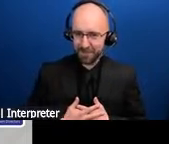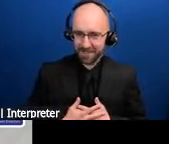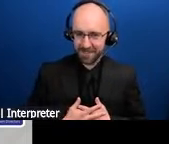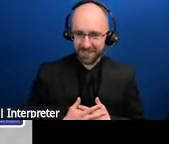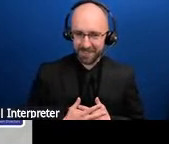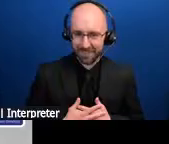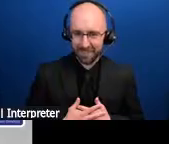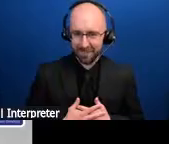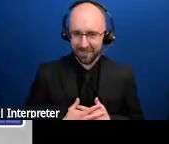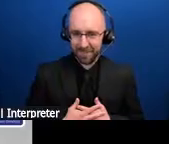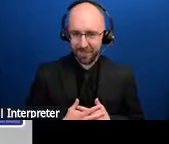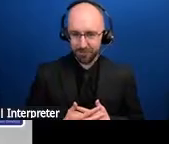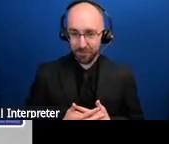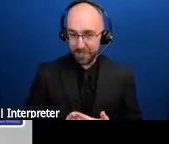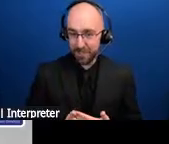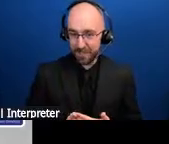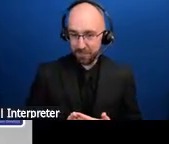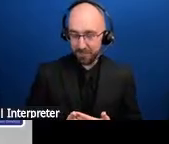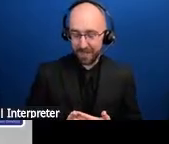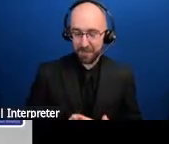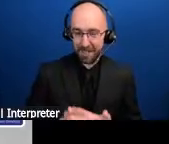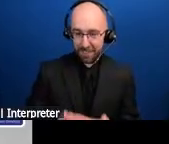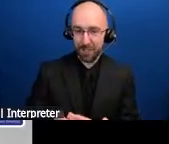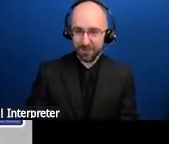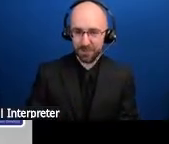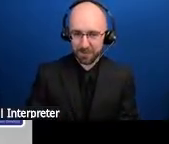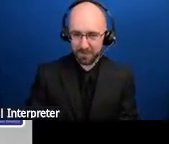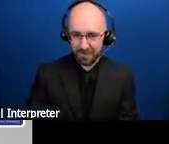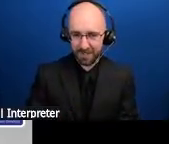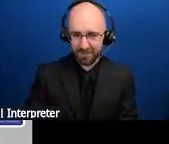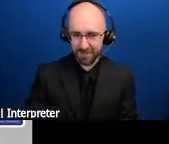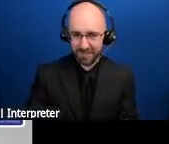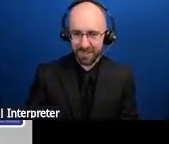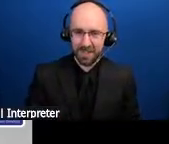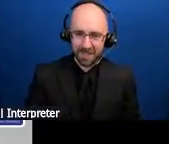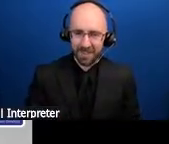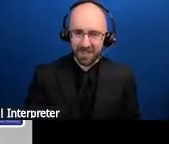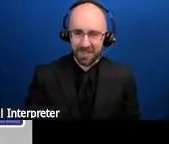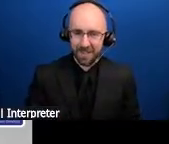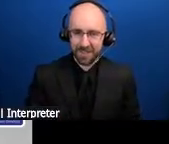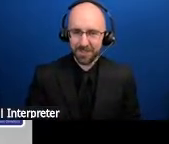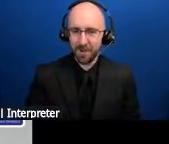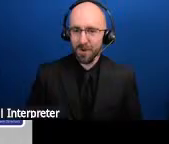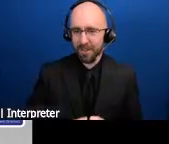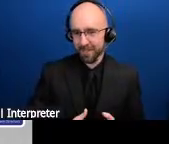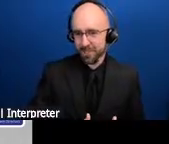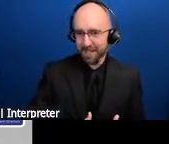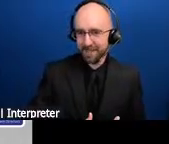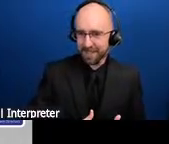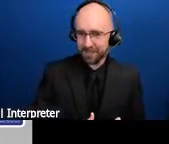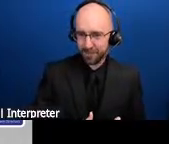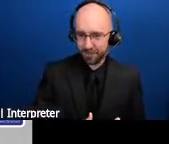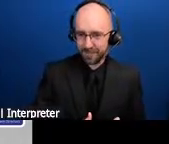providing services that are traditionally provided by hearing service providers. And so on the chat and text service